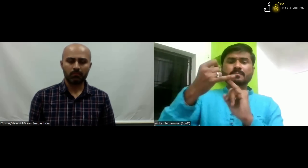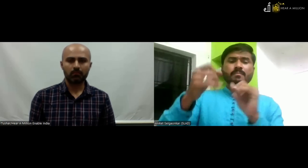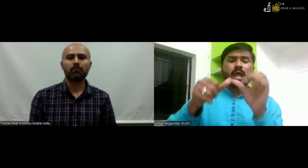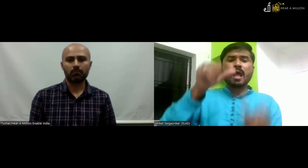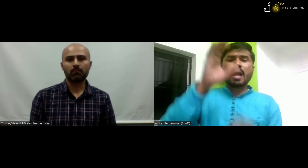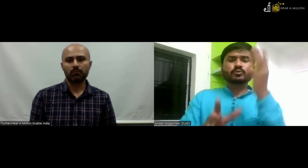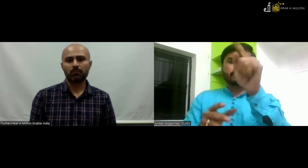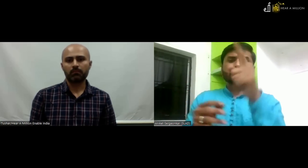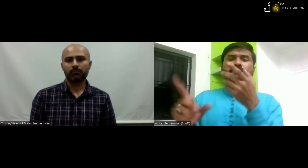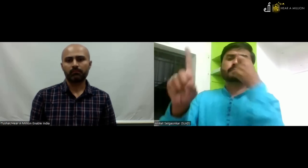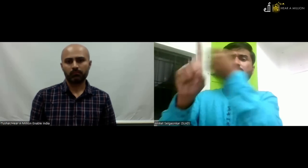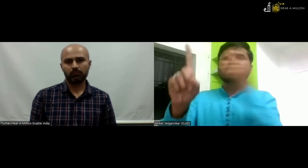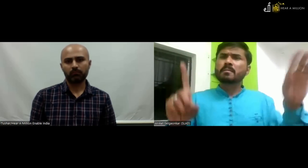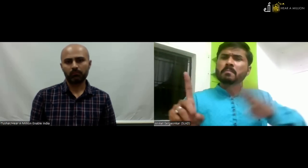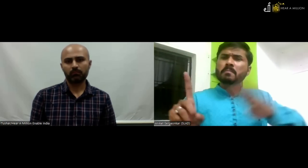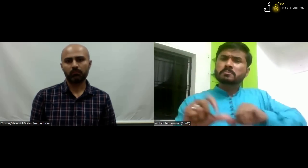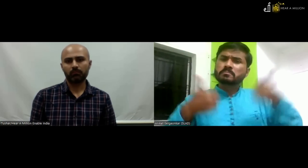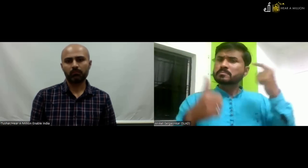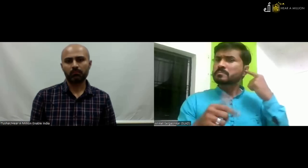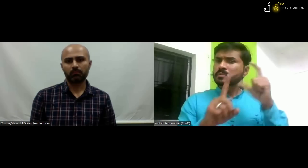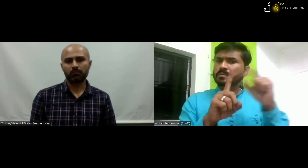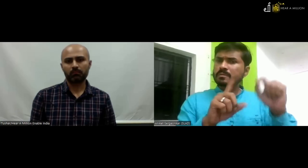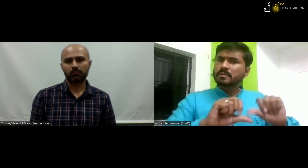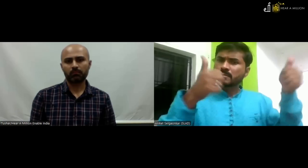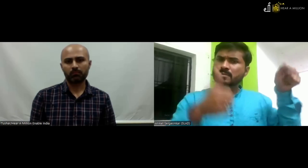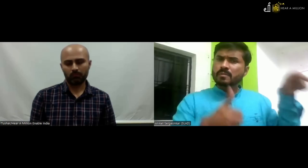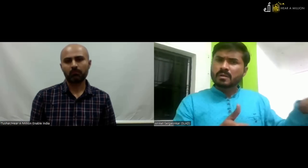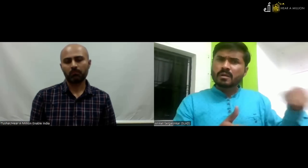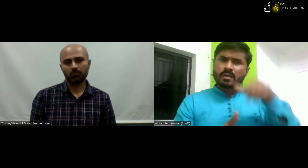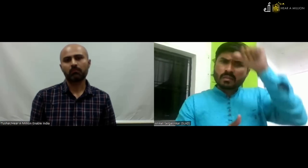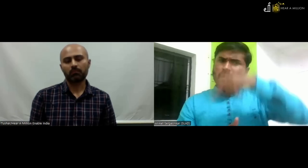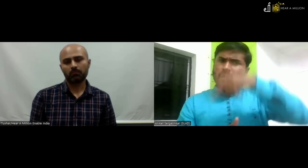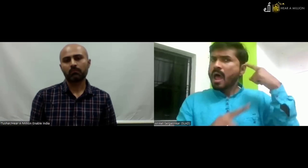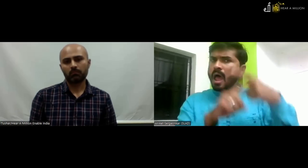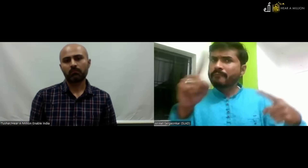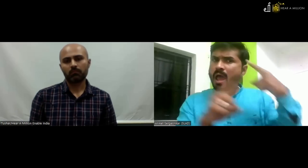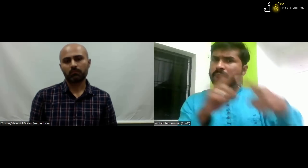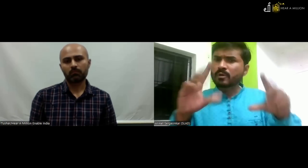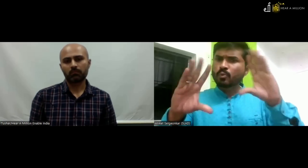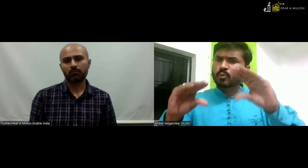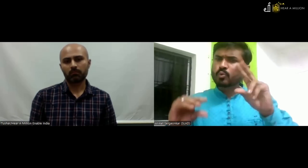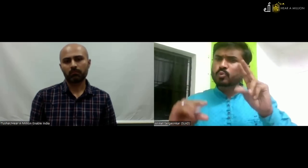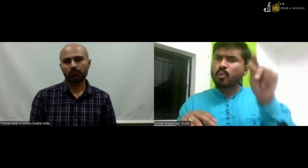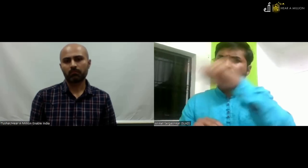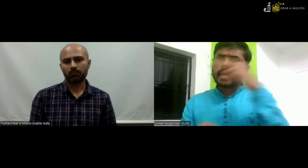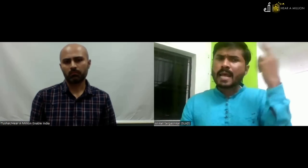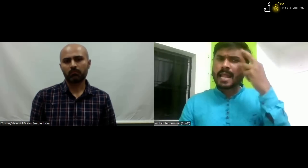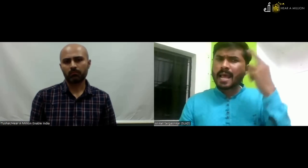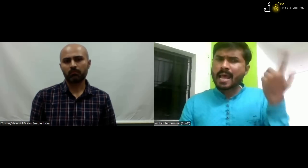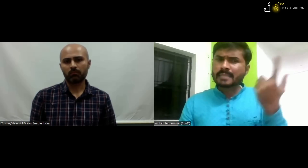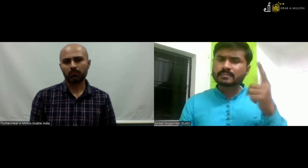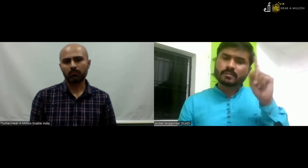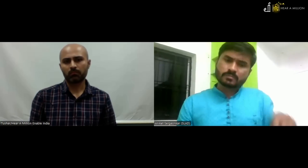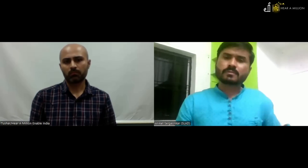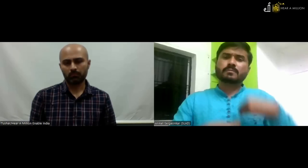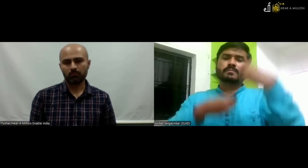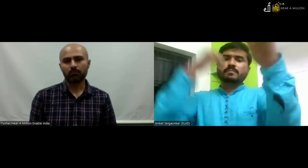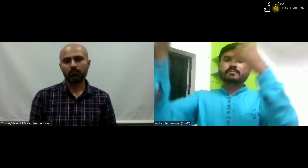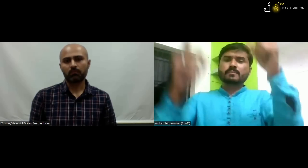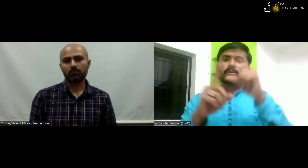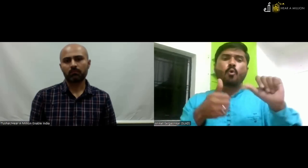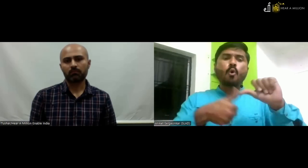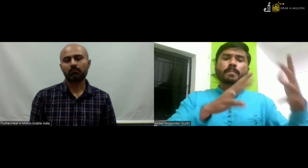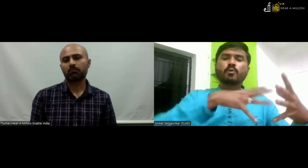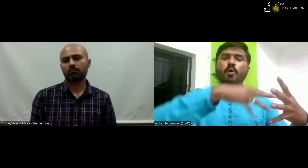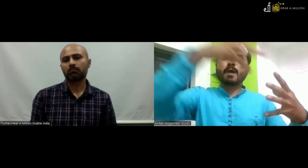competent. So if you can send the letter to the High Court and you can ask them when the other state contempt of